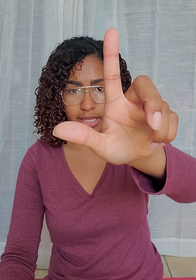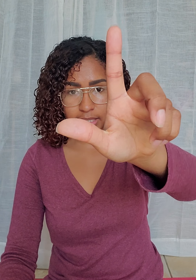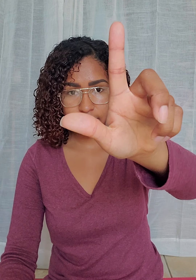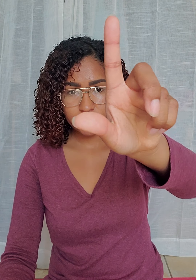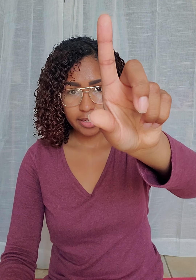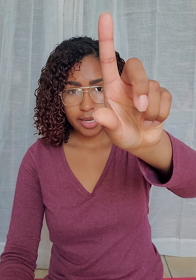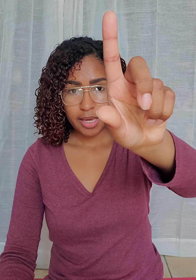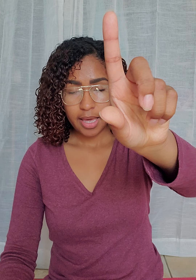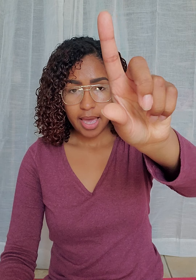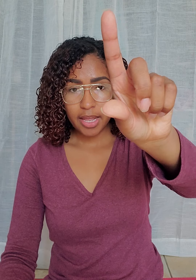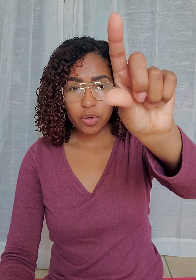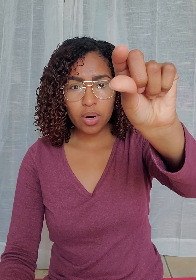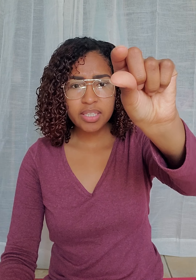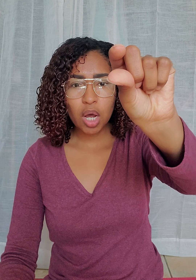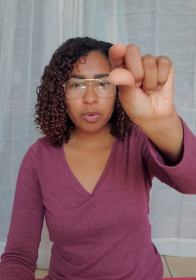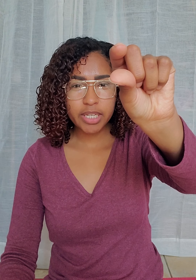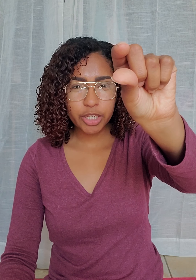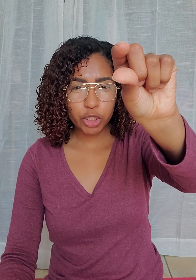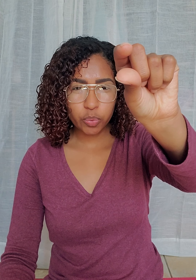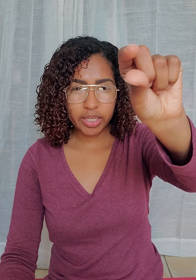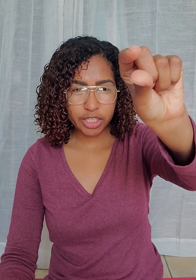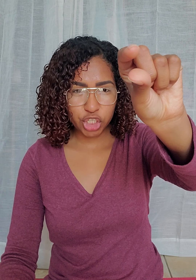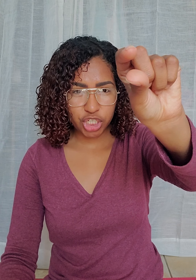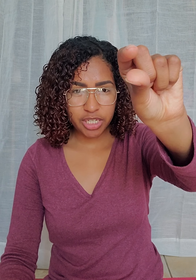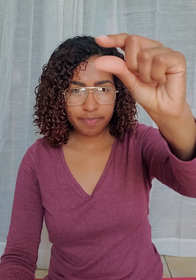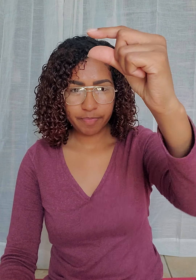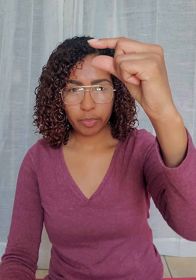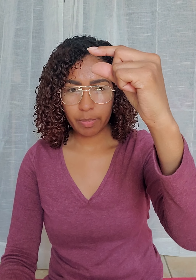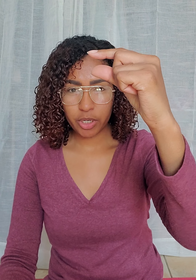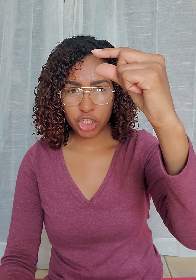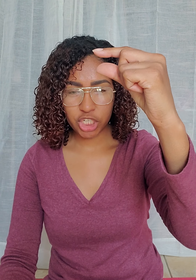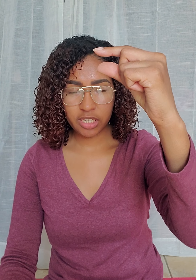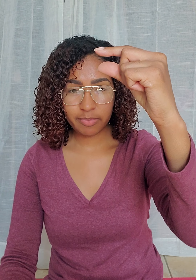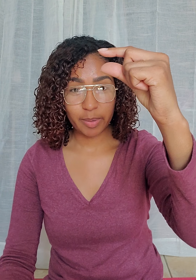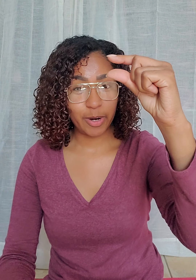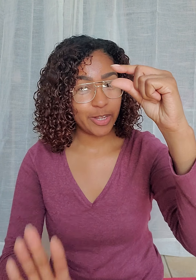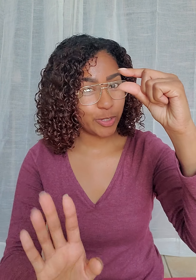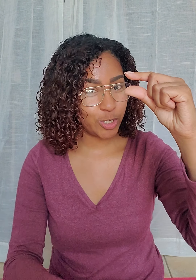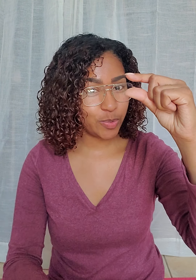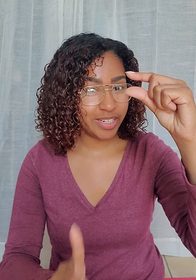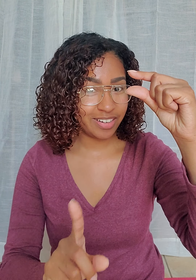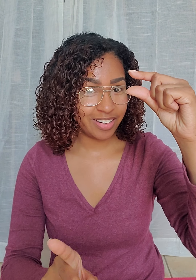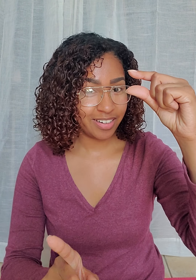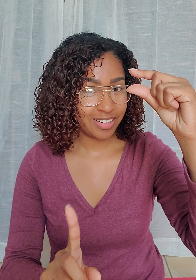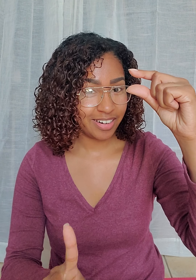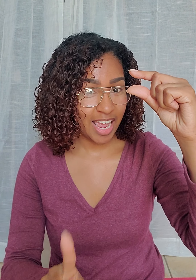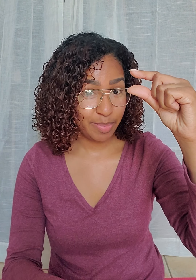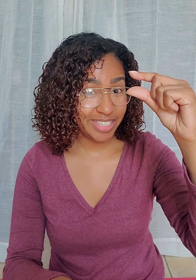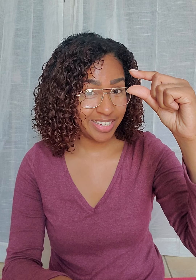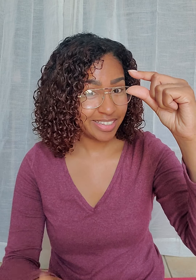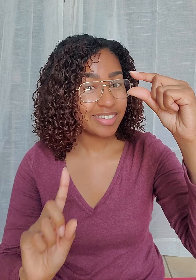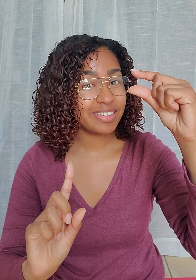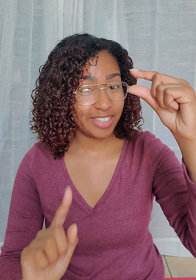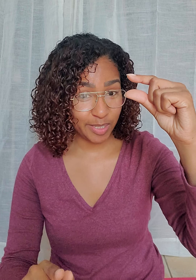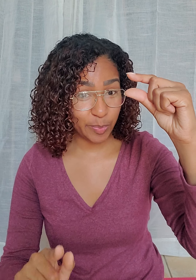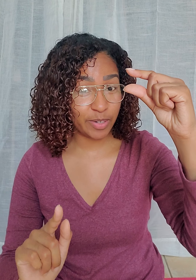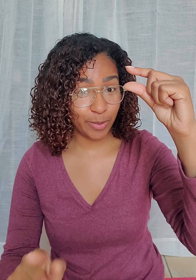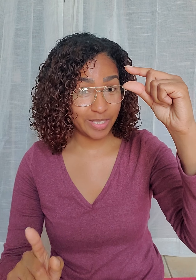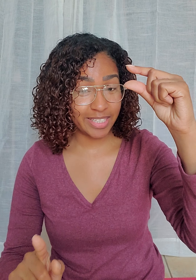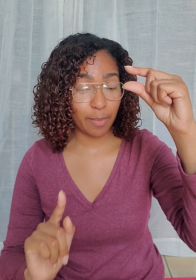this, and it's almost like you're doing a G. Remember G? Remember how I told you we need our ABCs? This is one of those examples